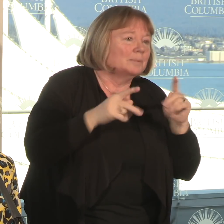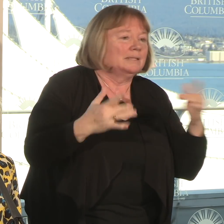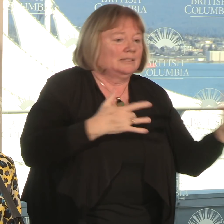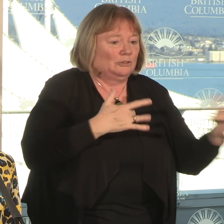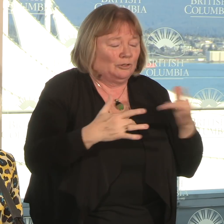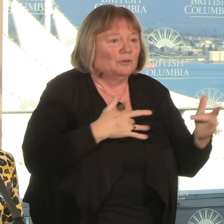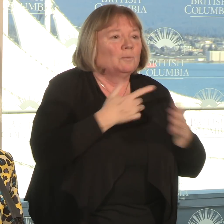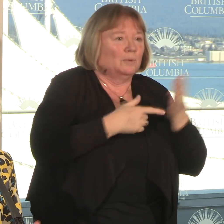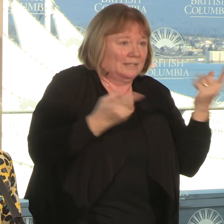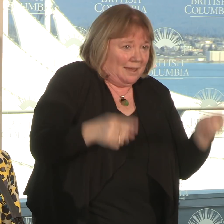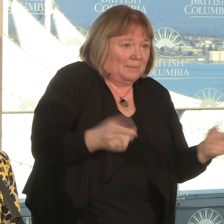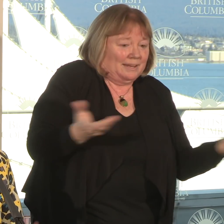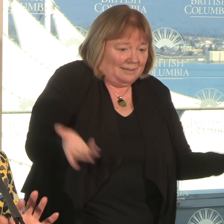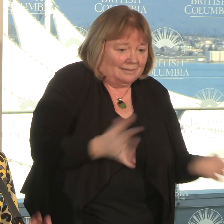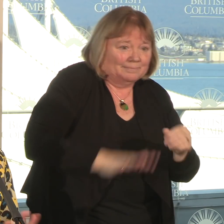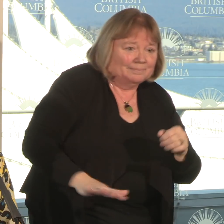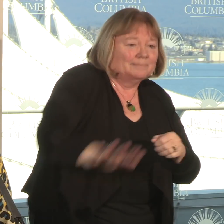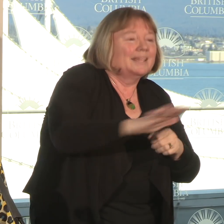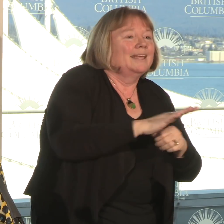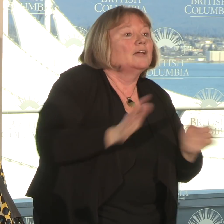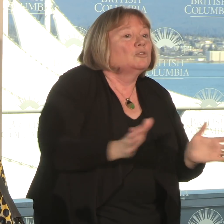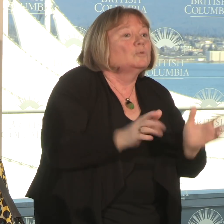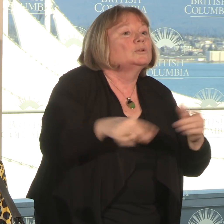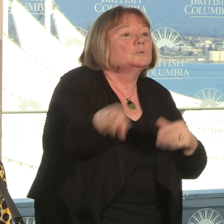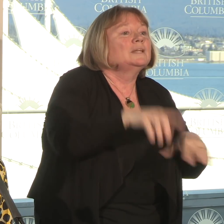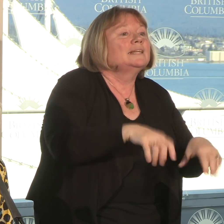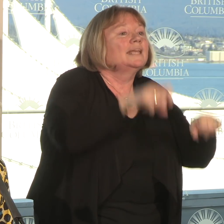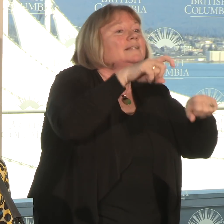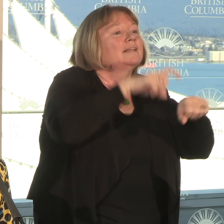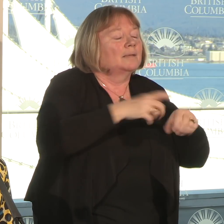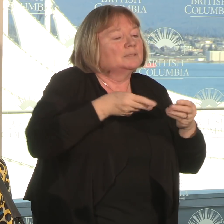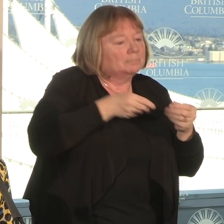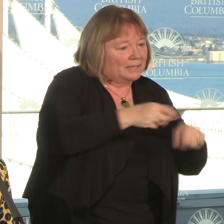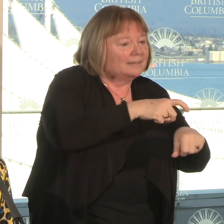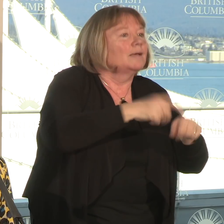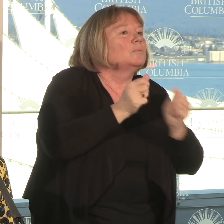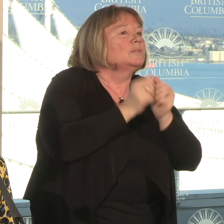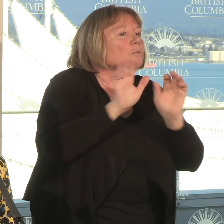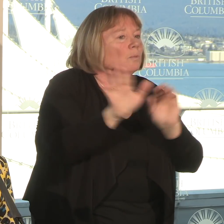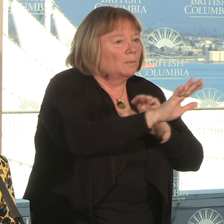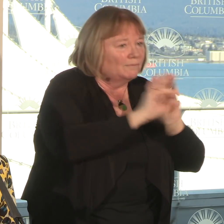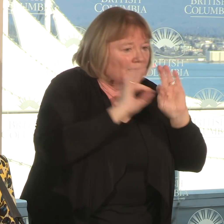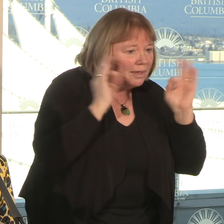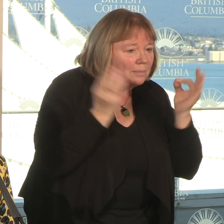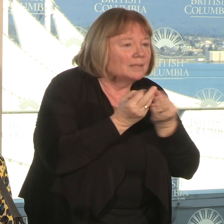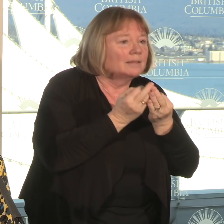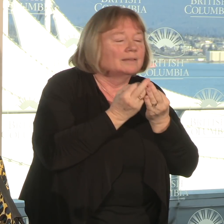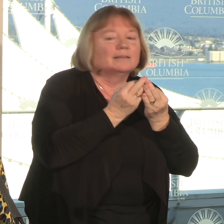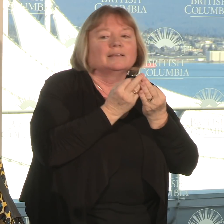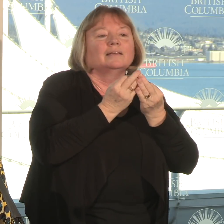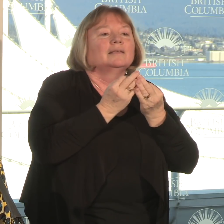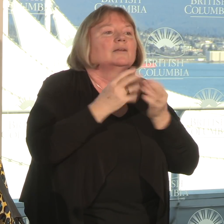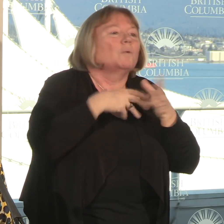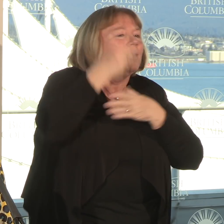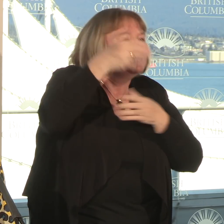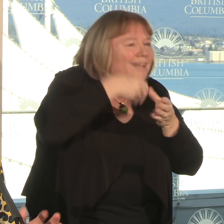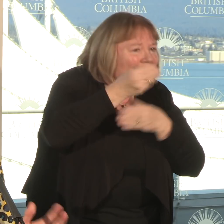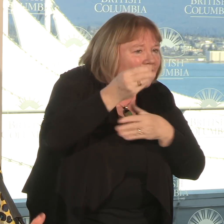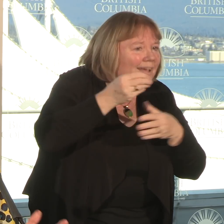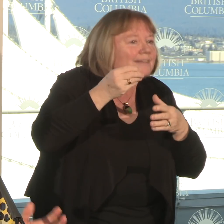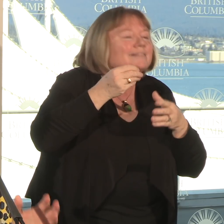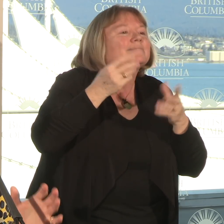in our community, and I encourage everybody to take the time now to spend the time with their families, to go outdoors, to